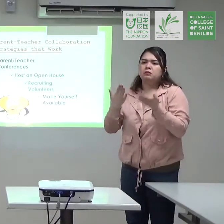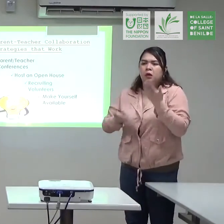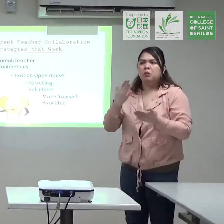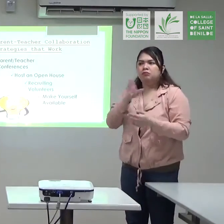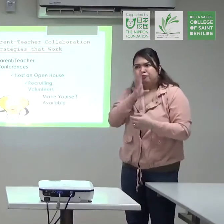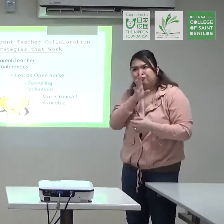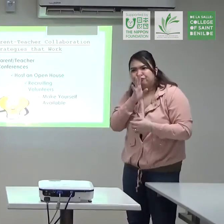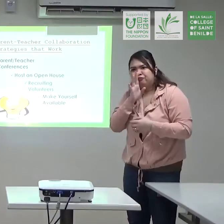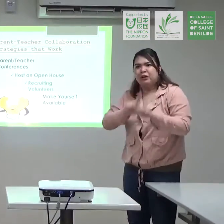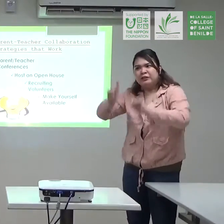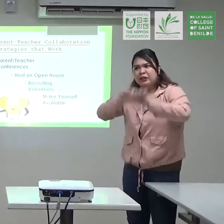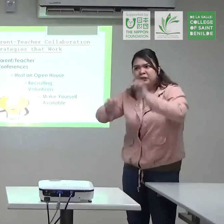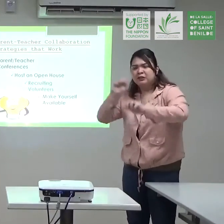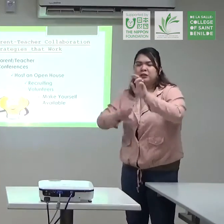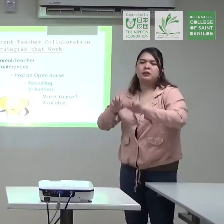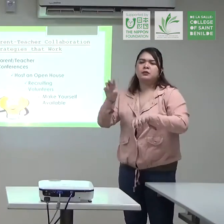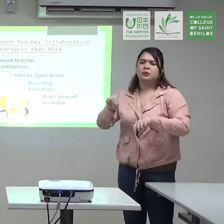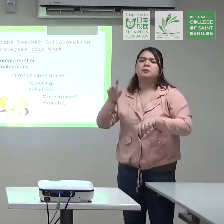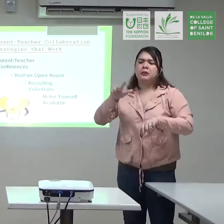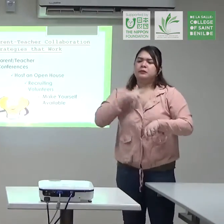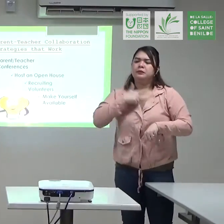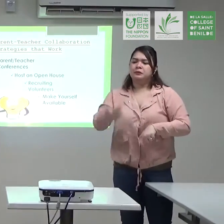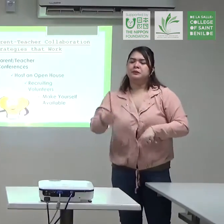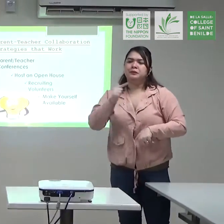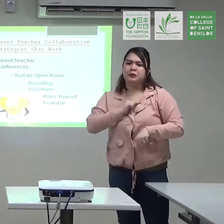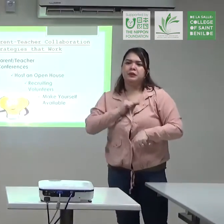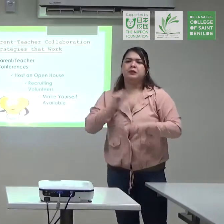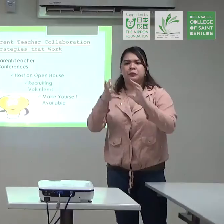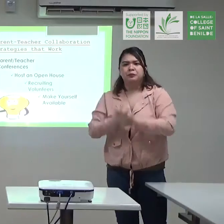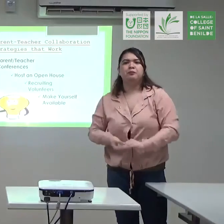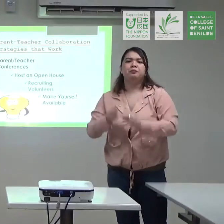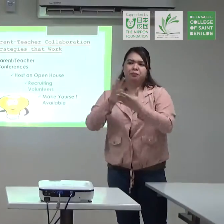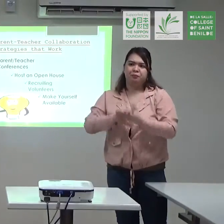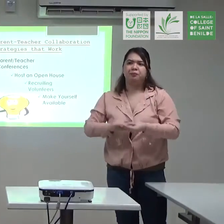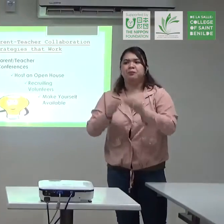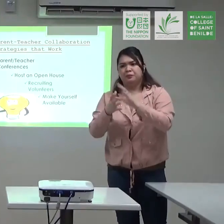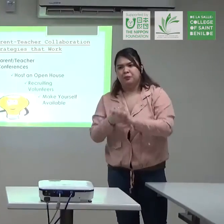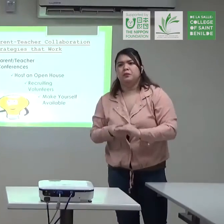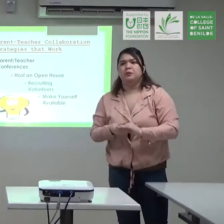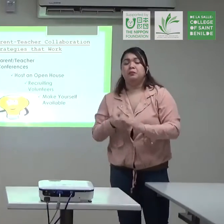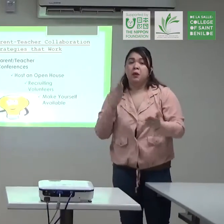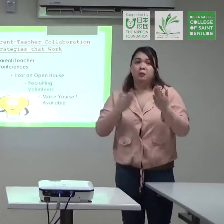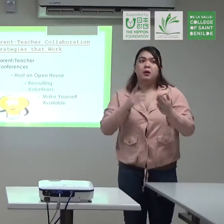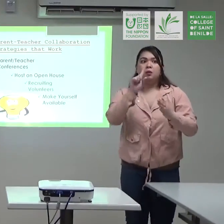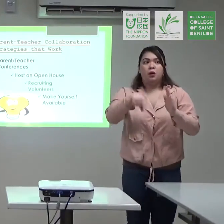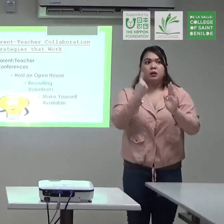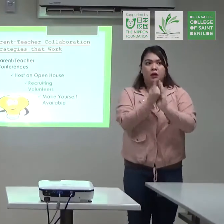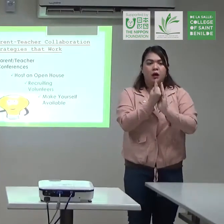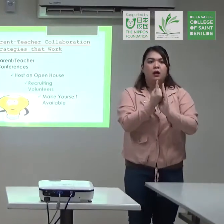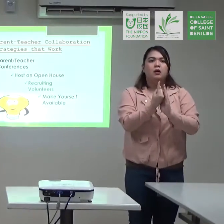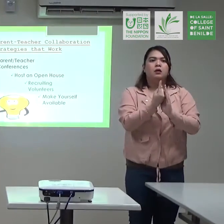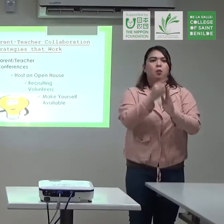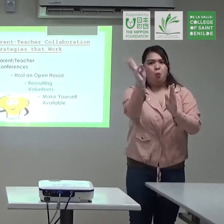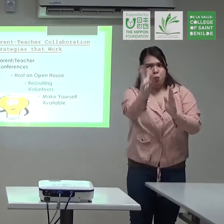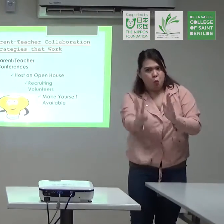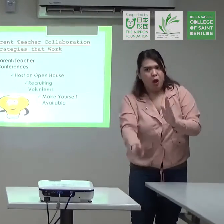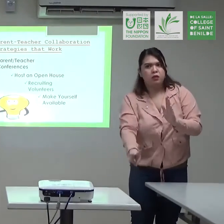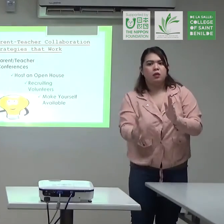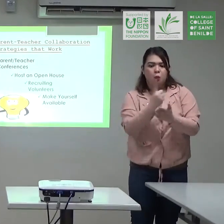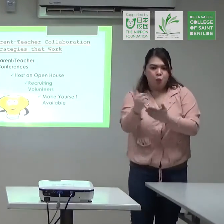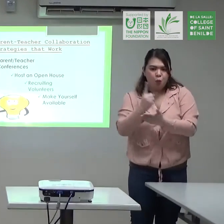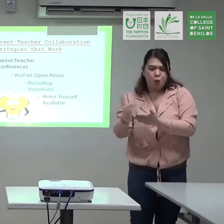Okay? So, create a time that's 1 hour every week, every Wednesday. That's